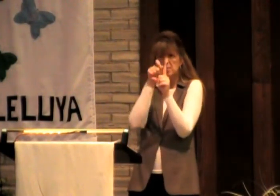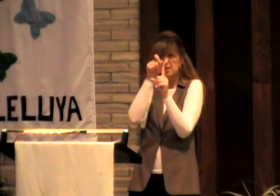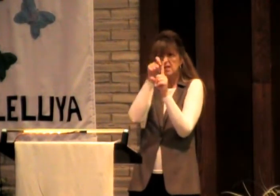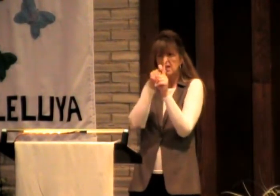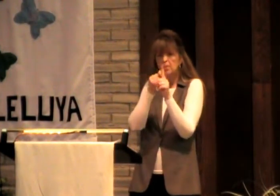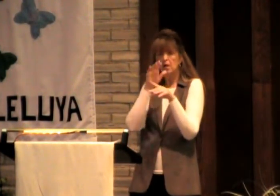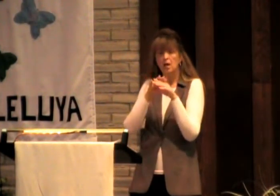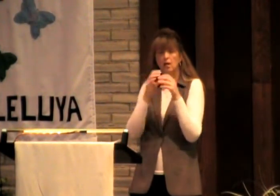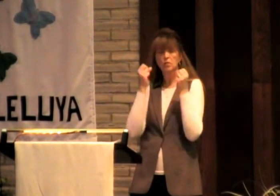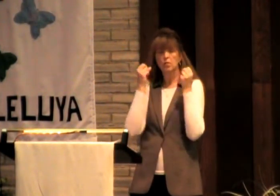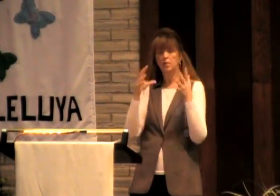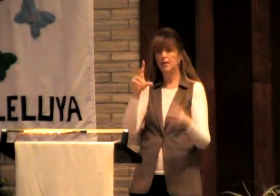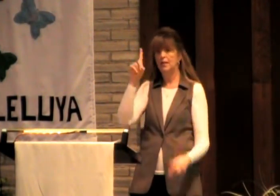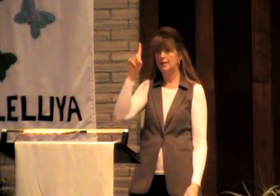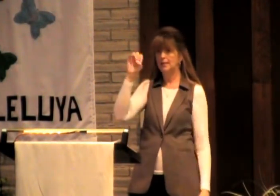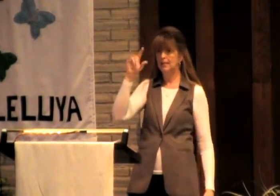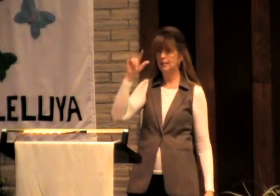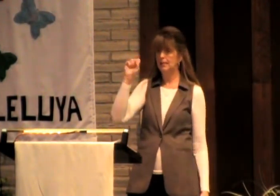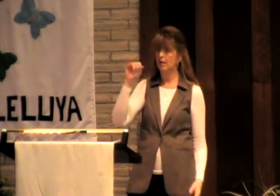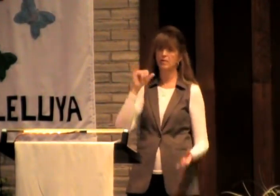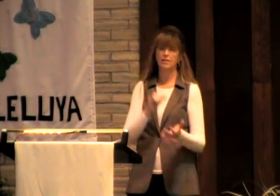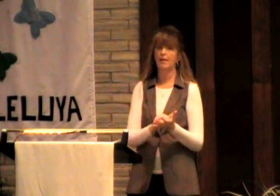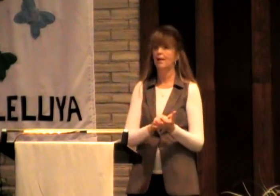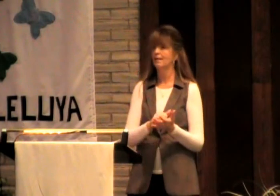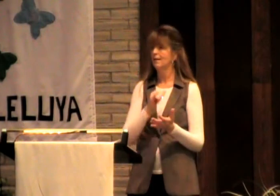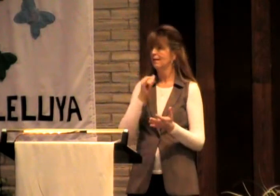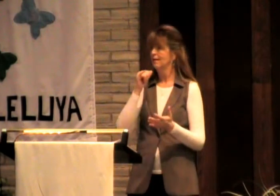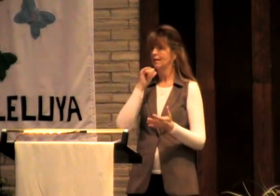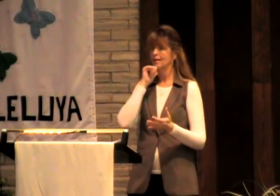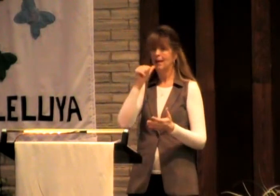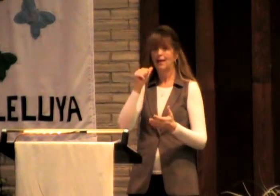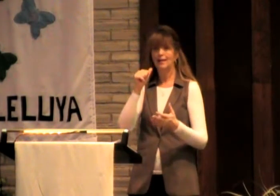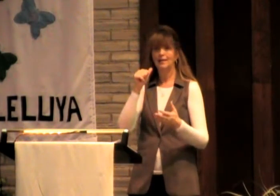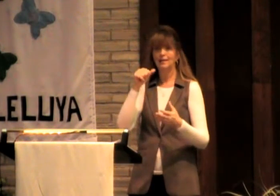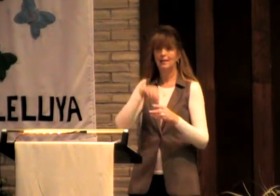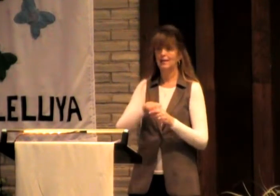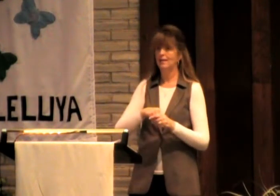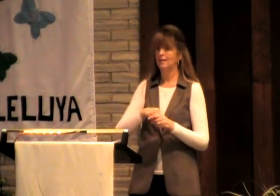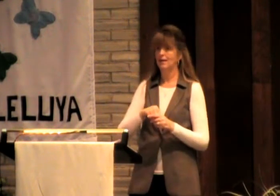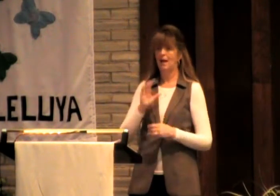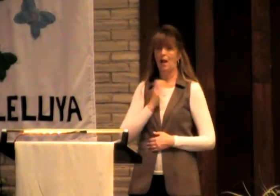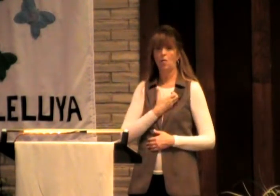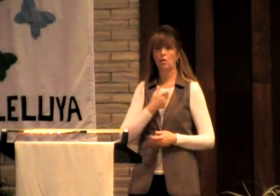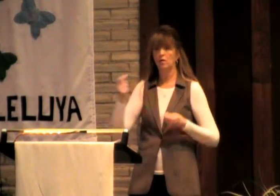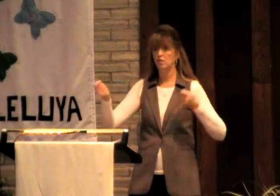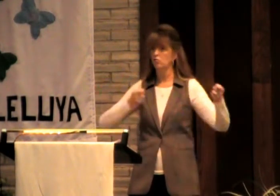Sometimes, you know, when a person just keeps picking and picking and picking, I know so many that